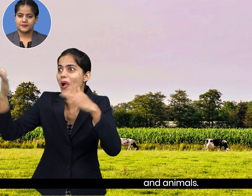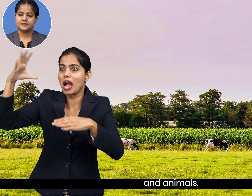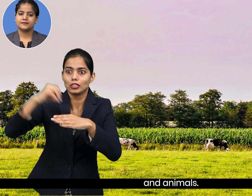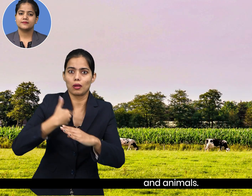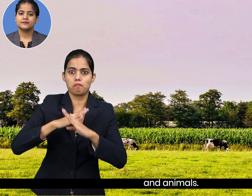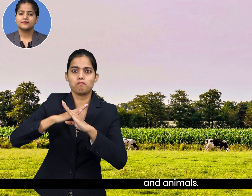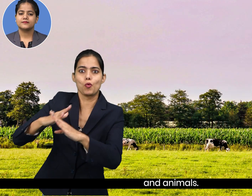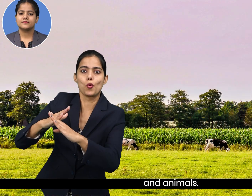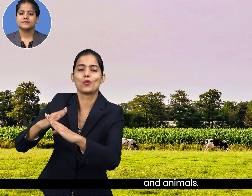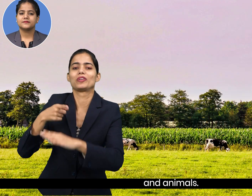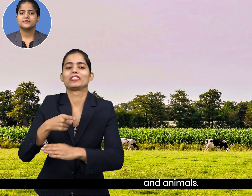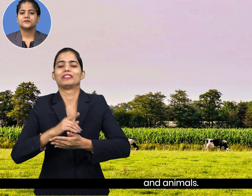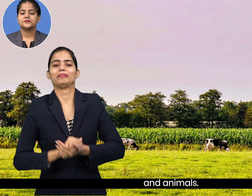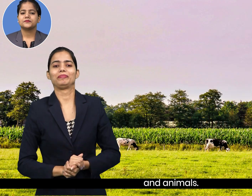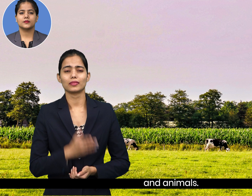animals.